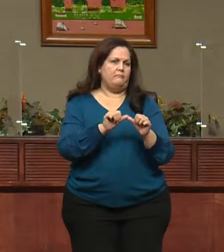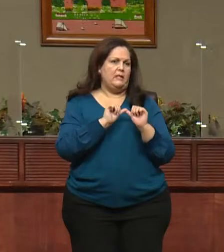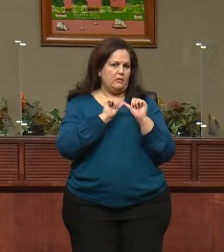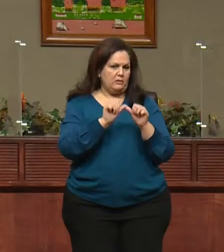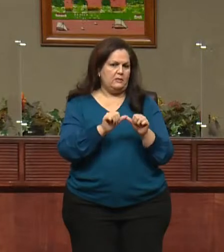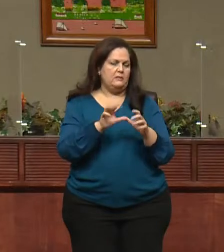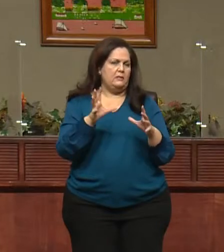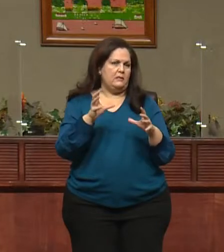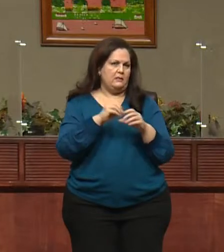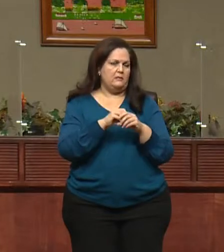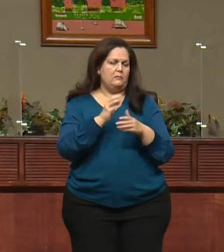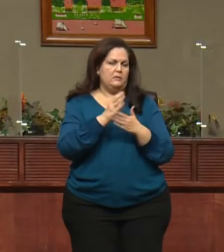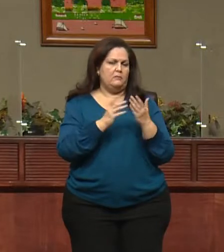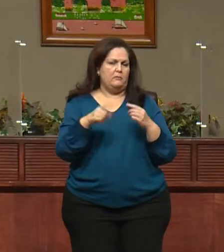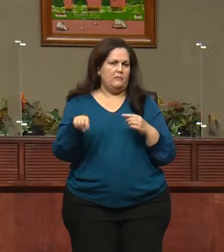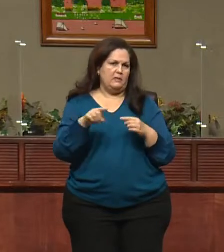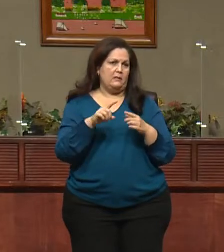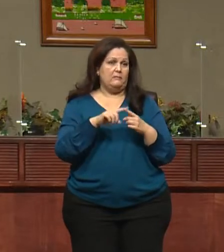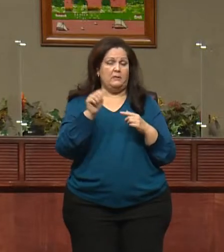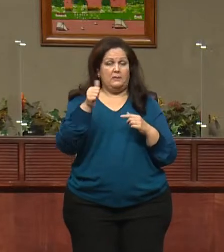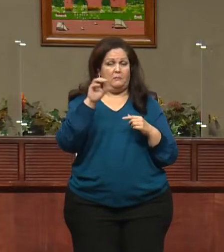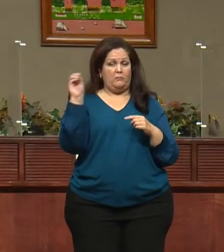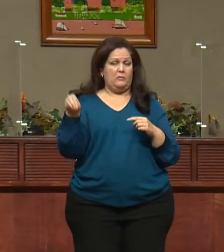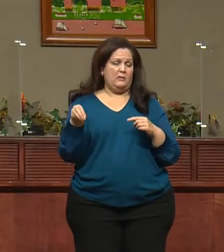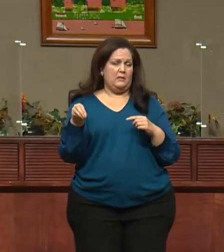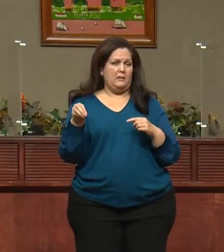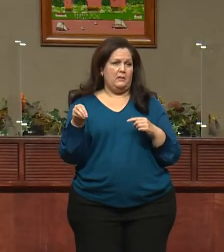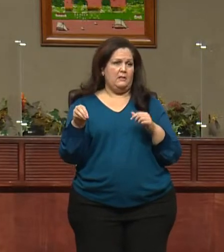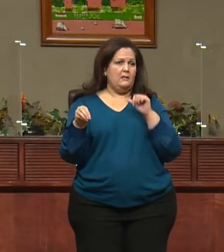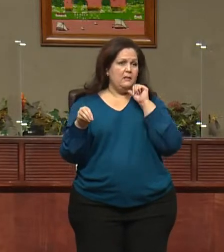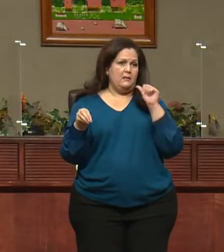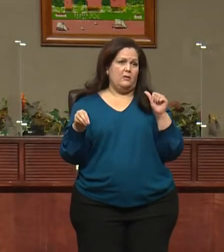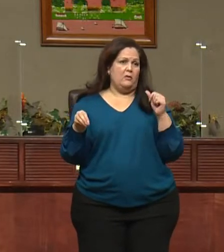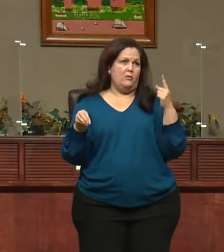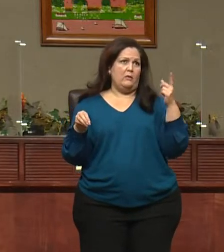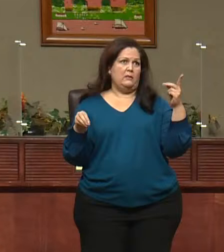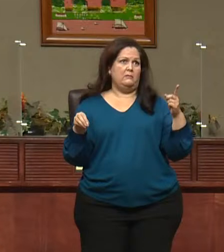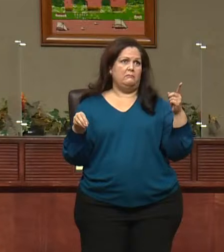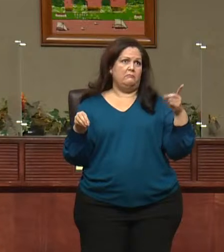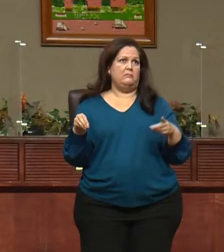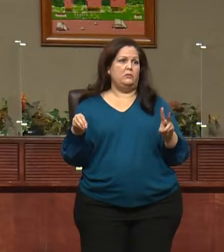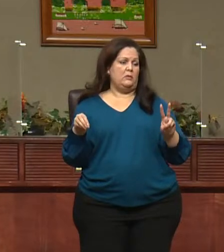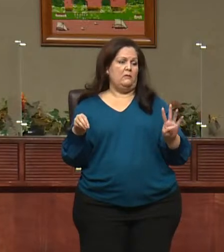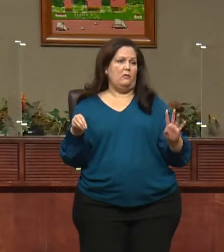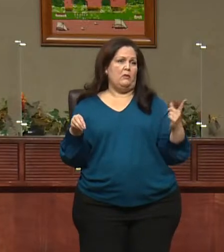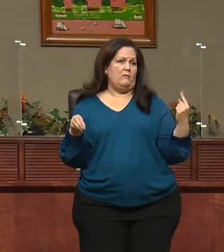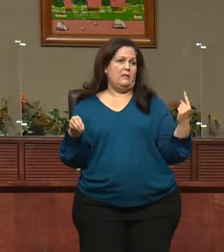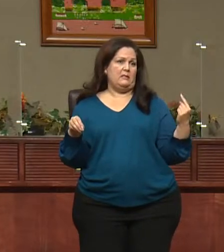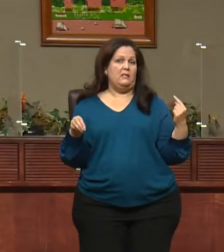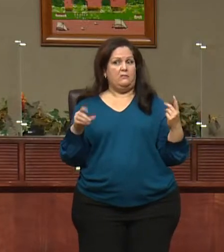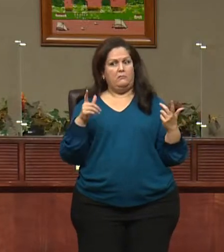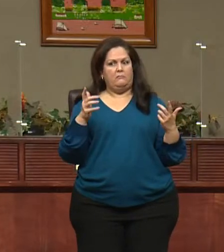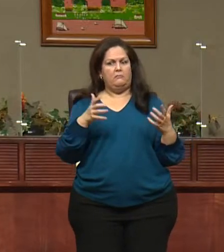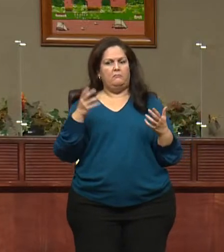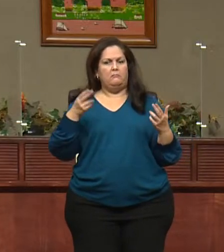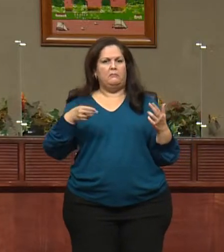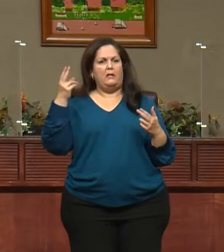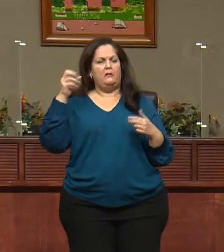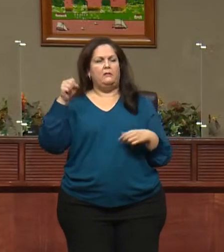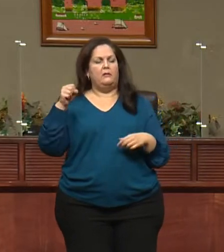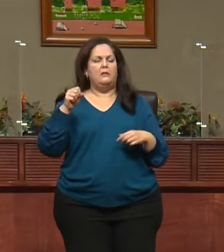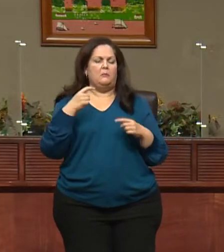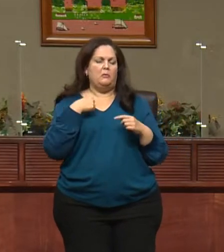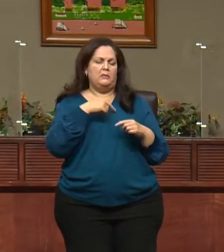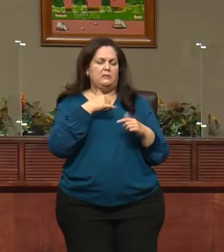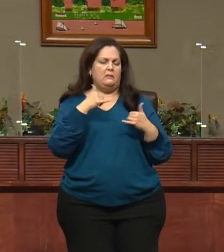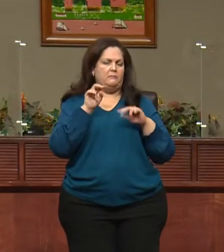with some of them. 1 in 10 versus 1 in 24 last year is a significant increase. We're continuing to